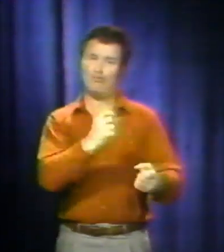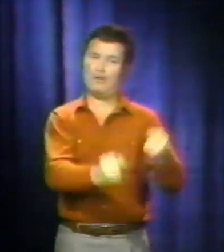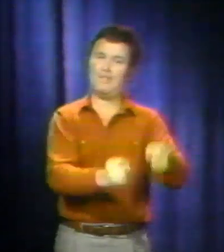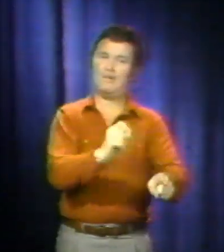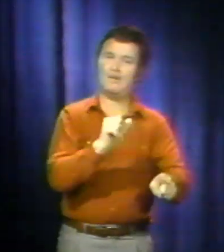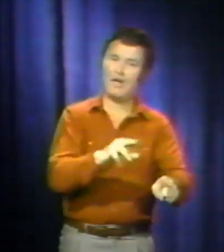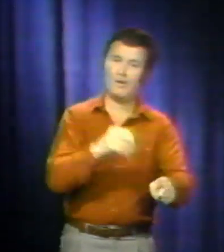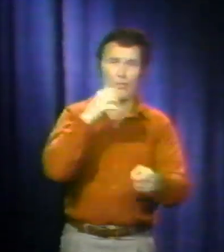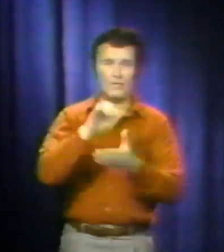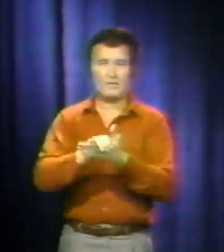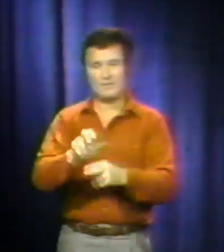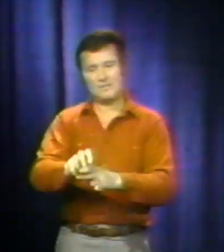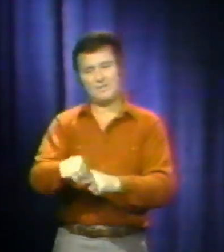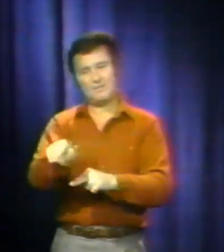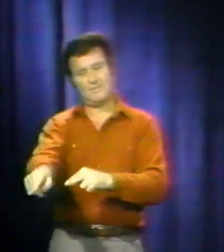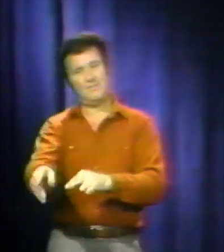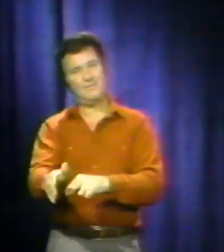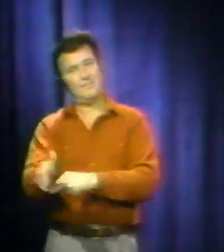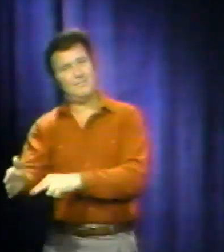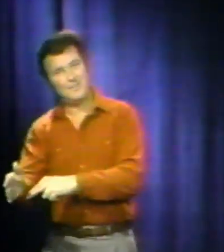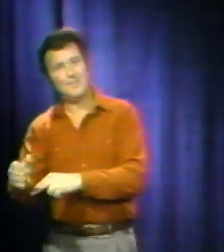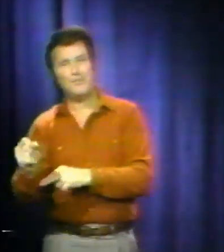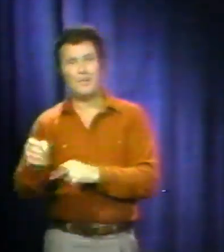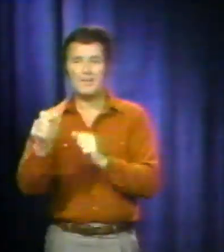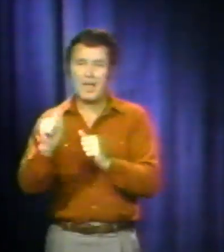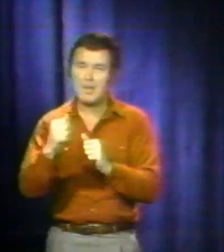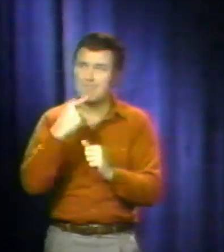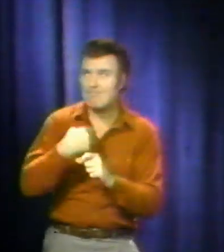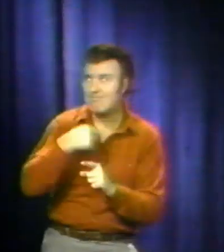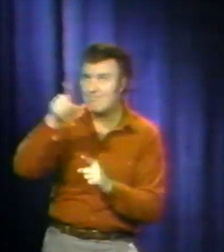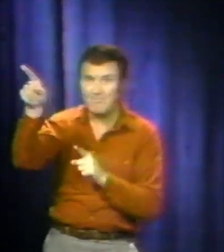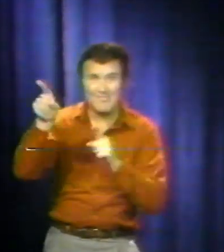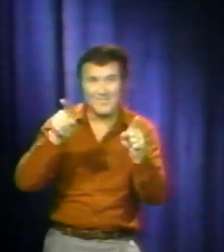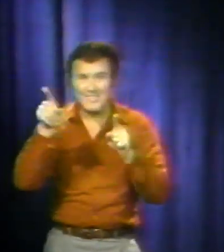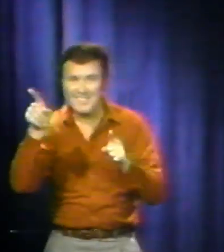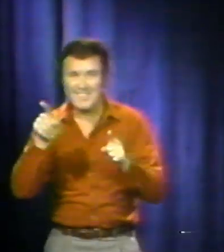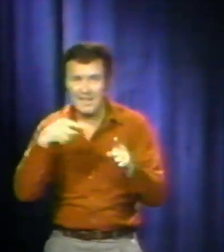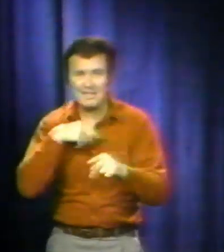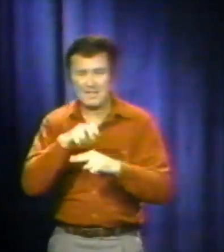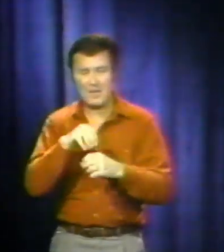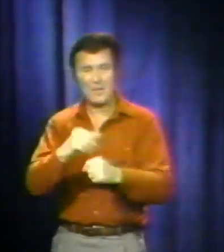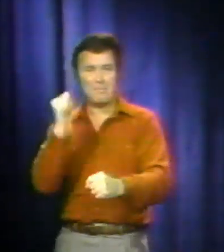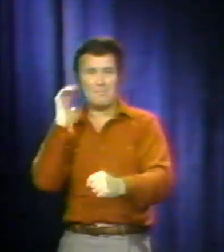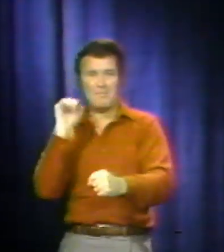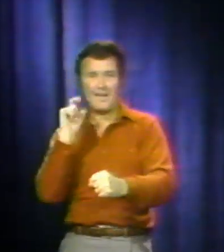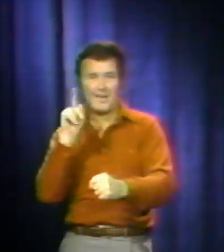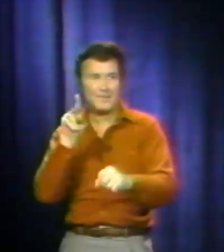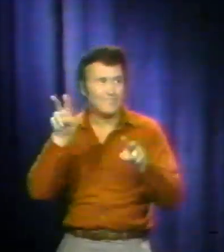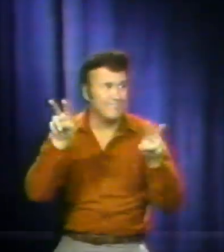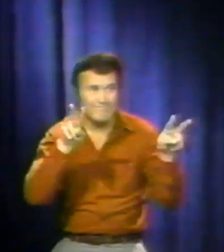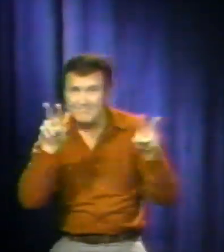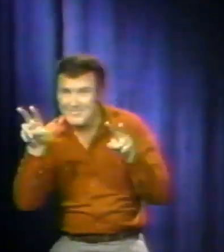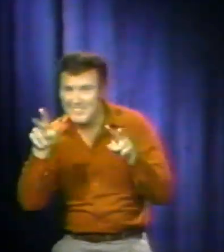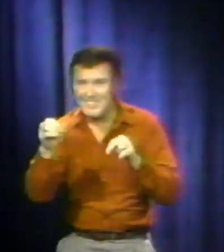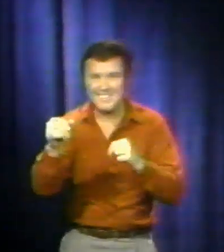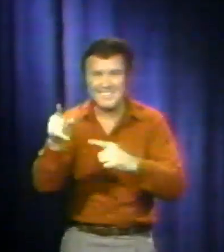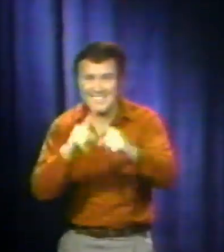driving. The wife was sitting next to him so that she could point out the different sights to me. I sat in the back, watching.